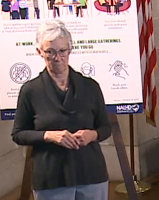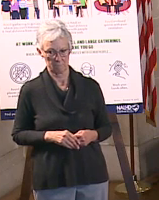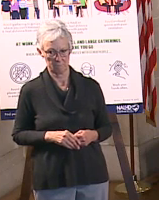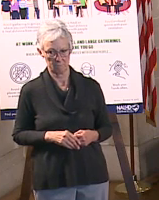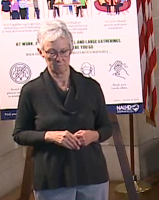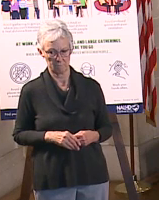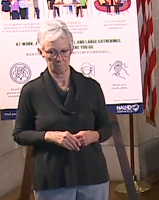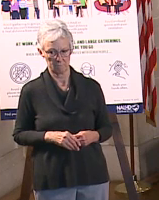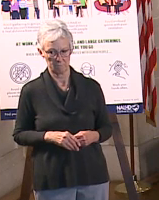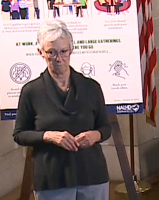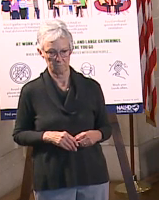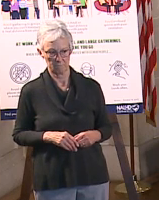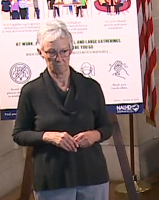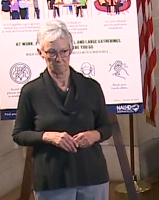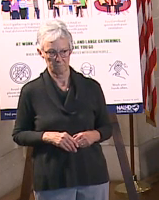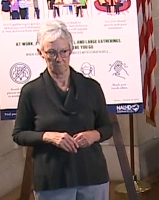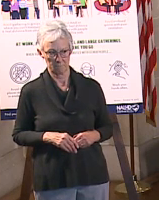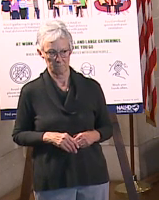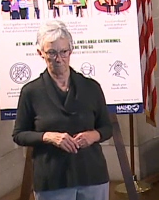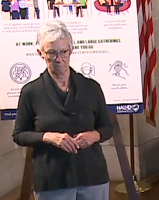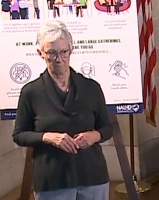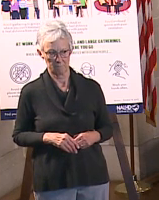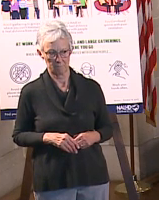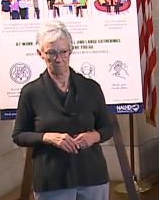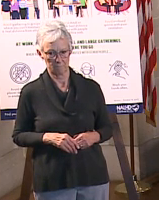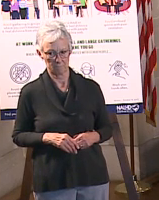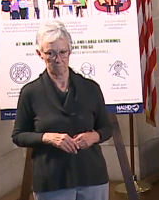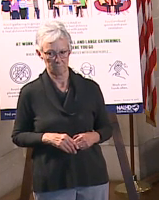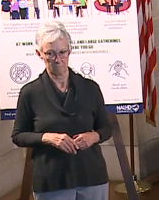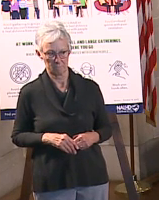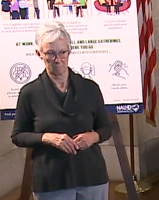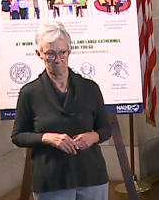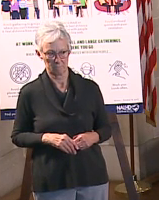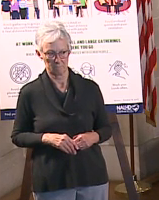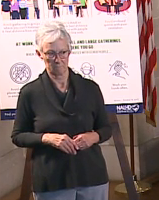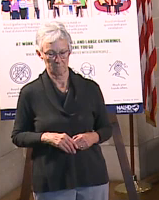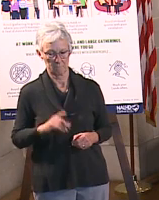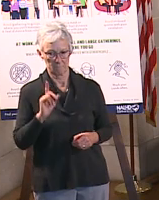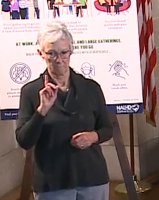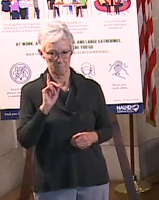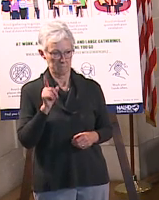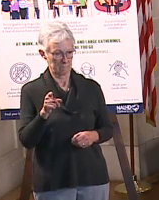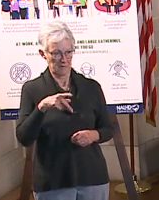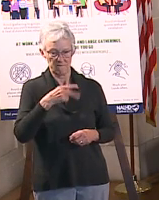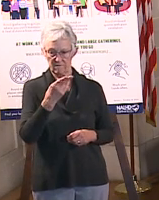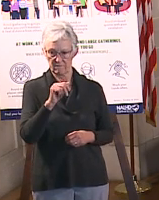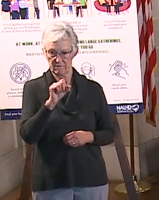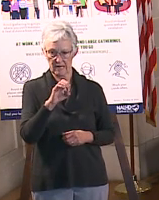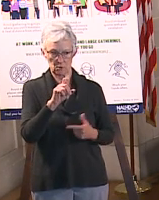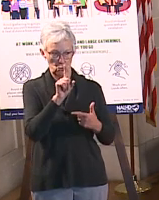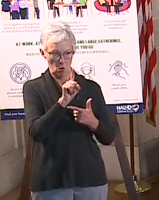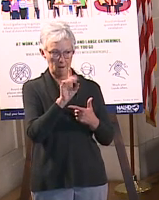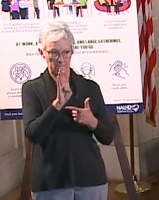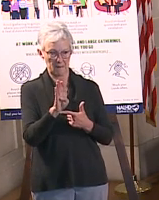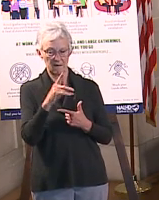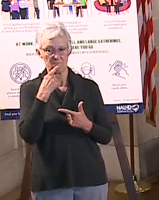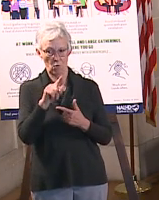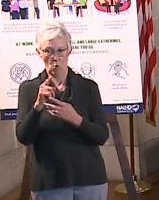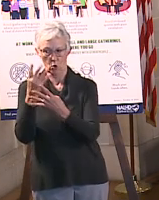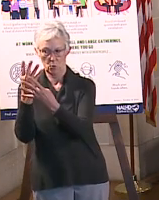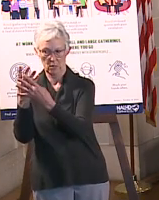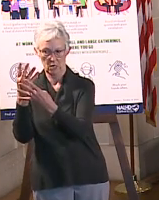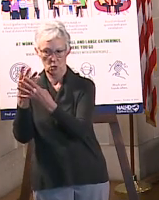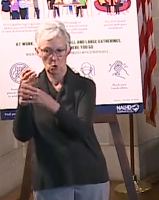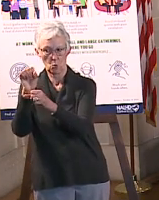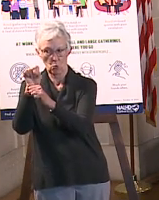then prisoners themselves are in phase 1C, and if so, when does that start? So phase 1B is where the correction staff is that correct? And